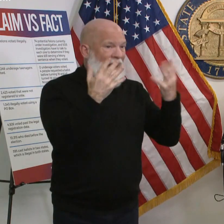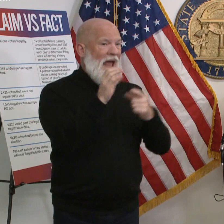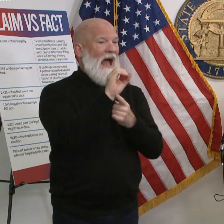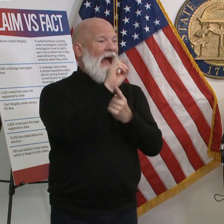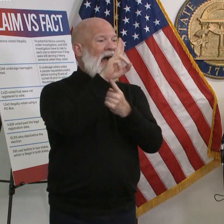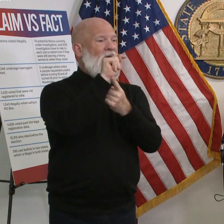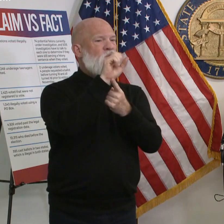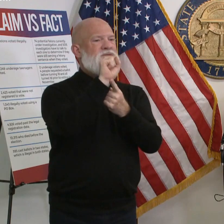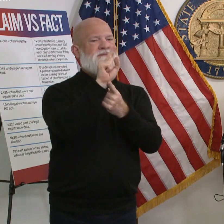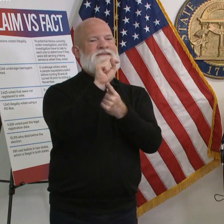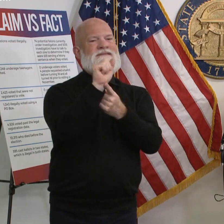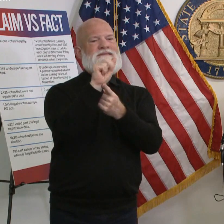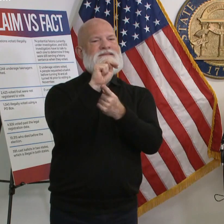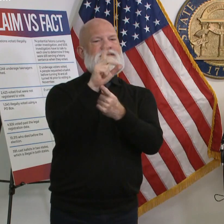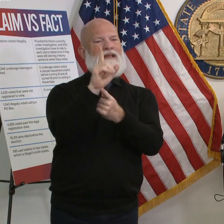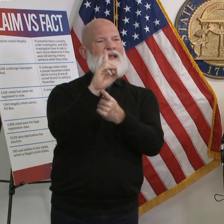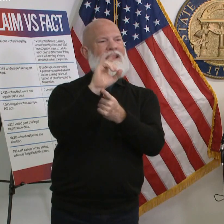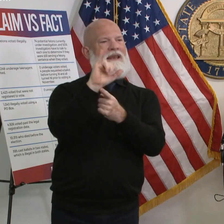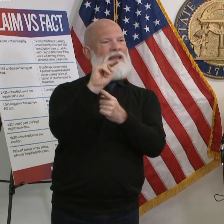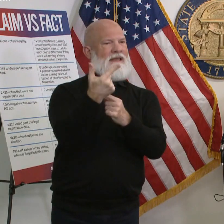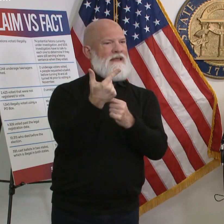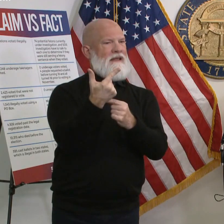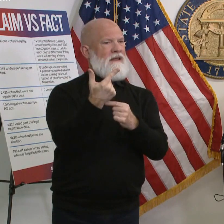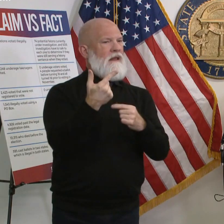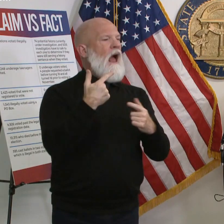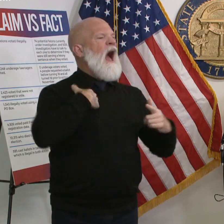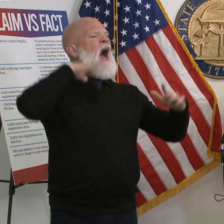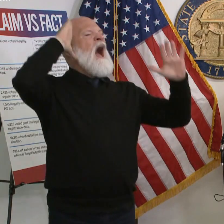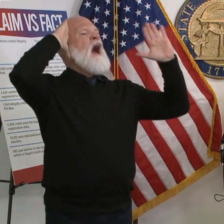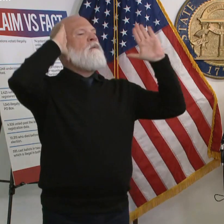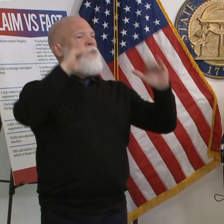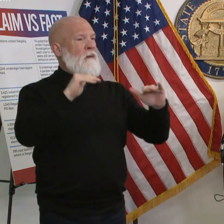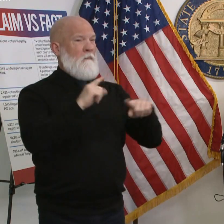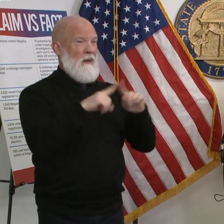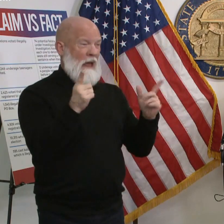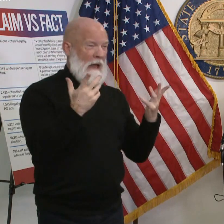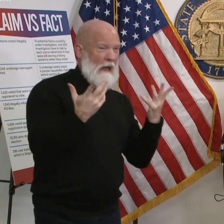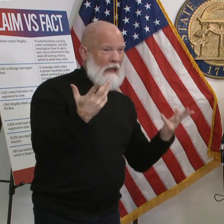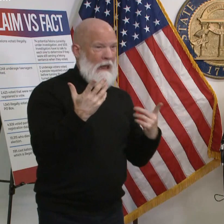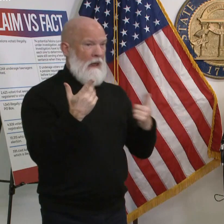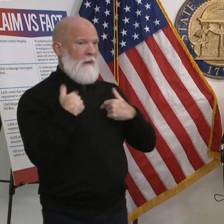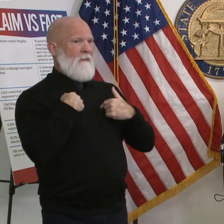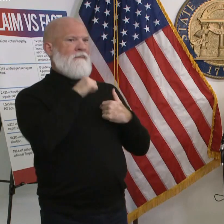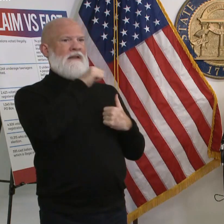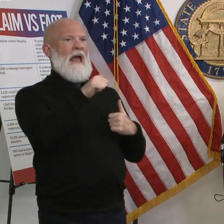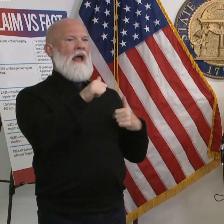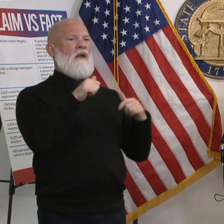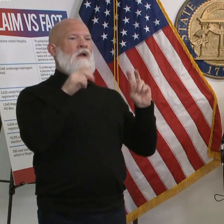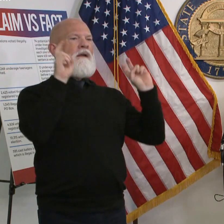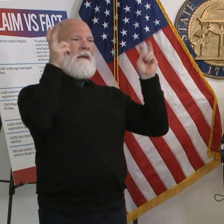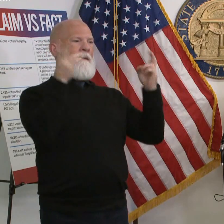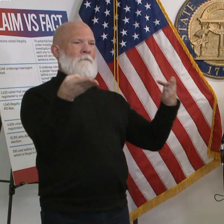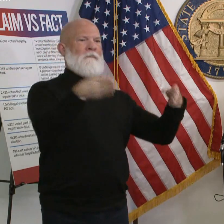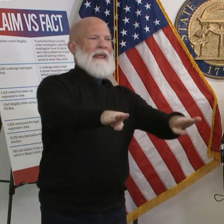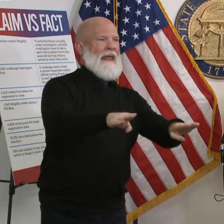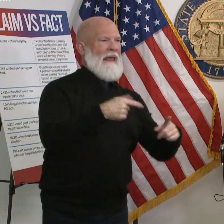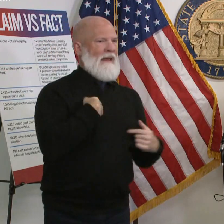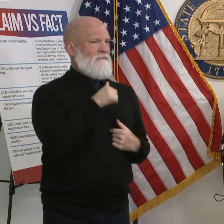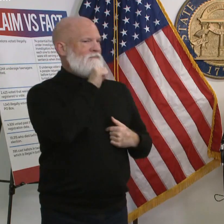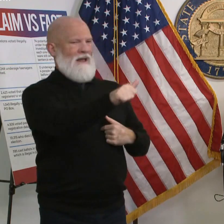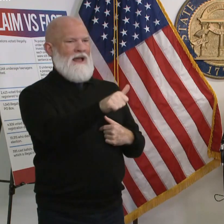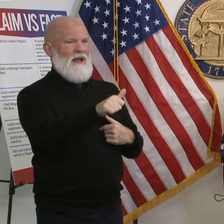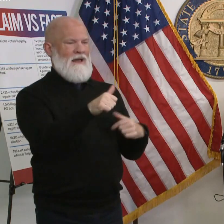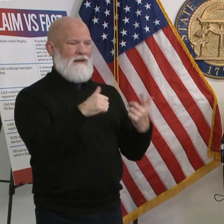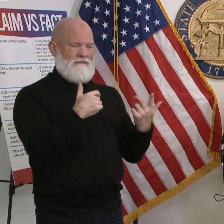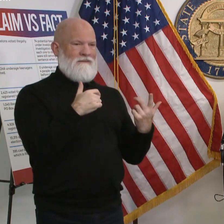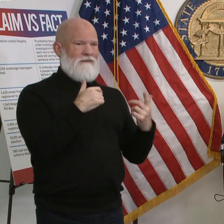say it's going to be a couple of days because i anticipate it'll be a close race one way or the other for for probably all three of these seats because most of these people are to vote straight party one way and straight party another way